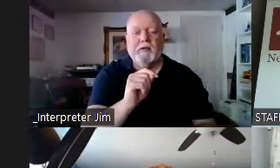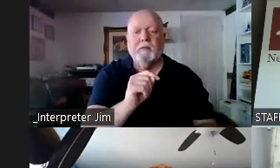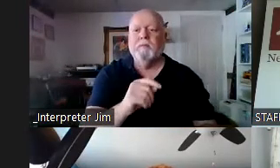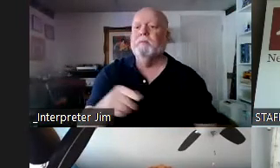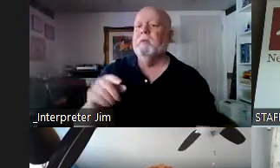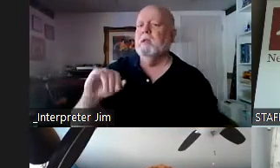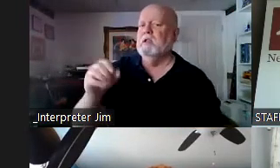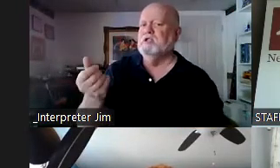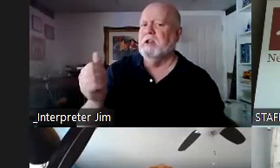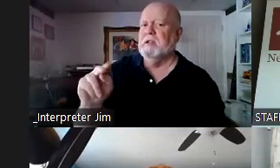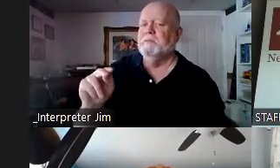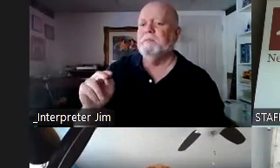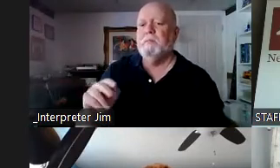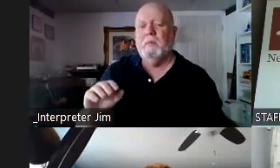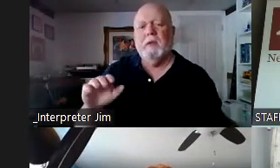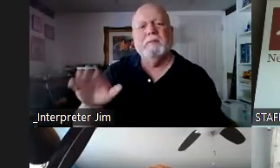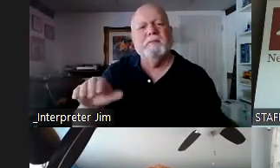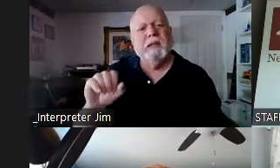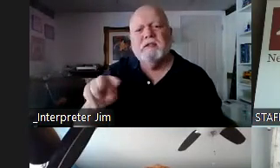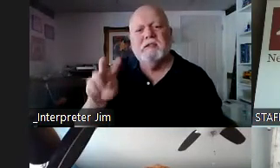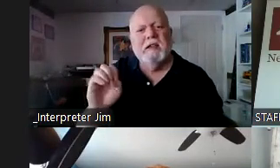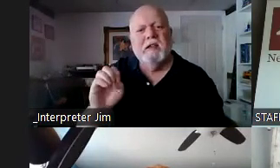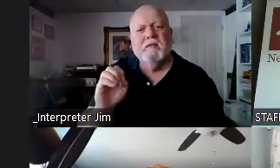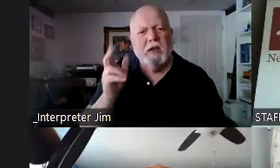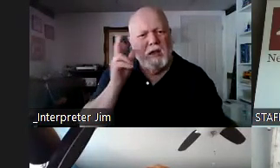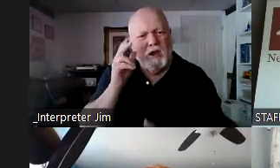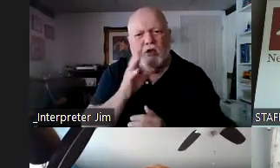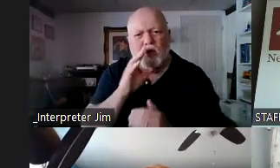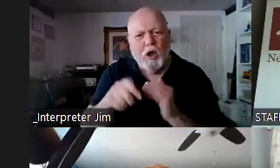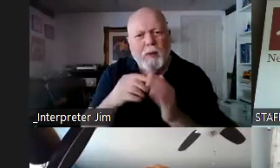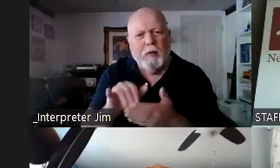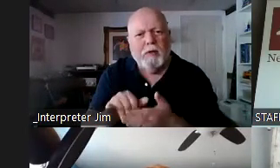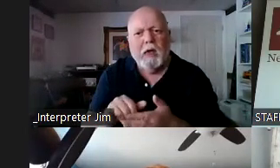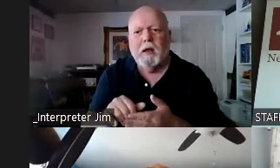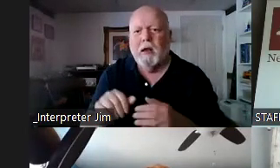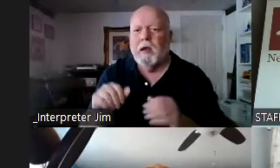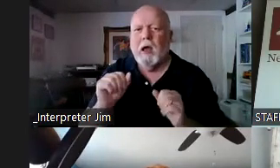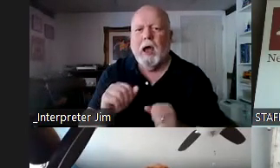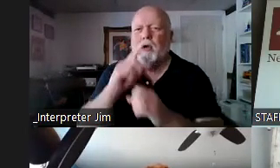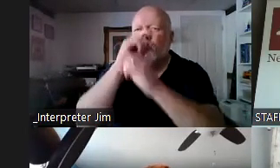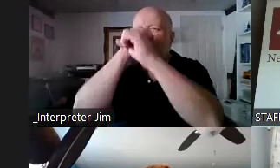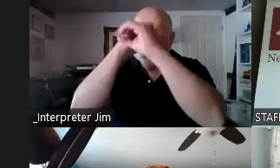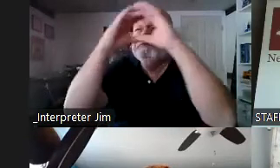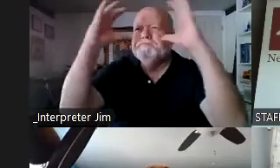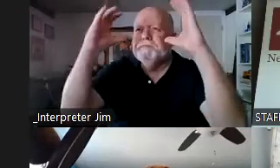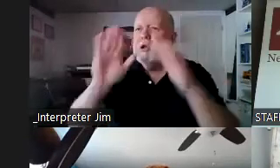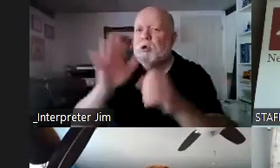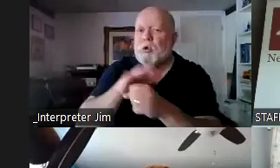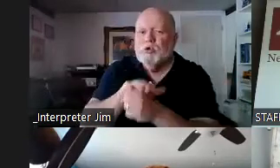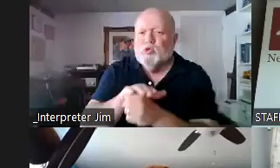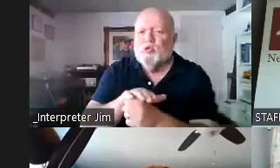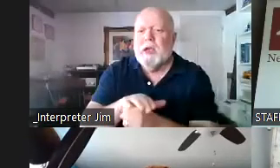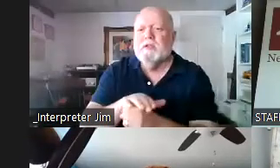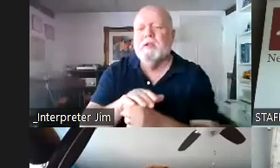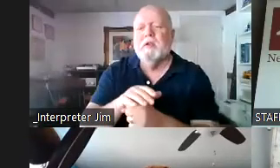talk about that process, the culminating events, I could see the stress, I could see the weight on your shoulders. But as you